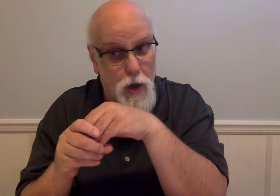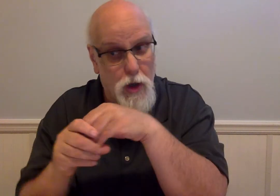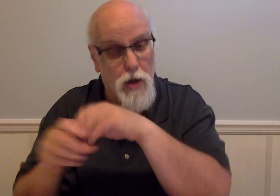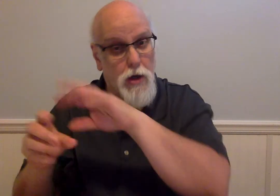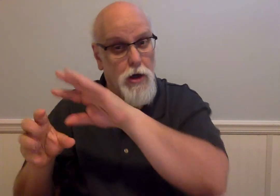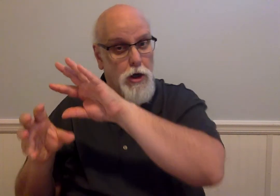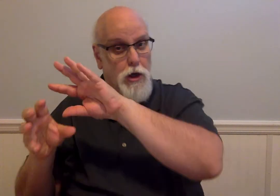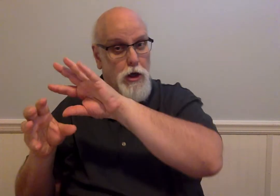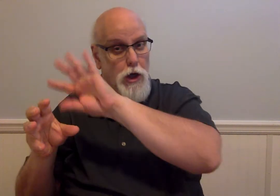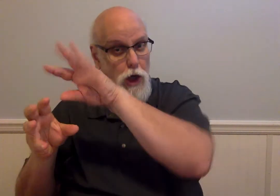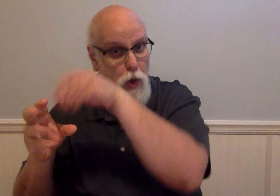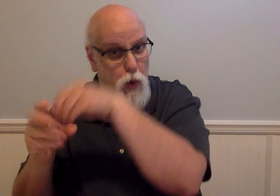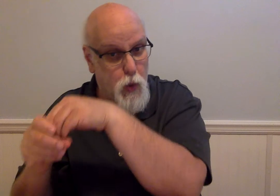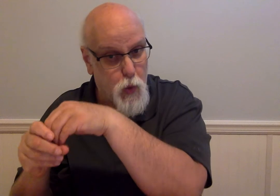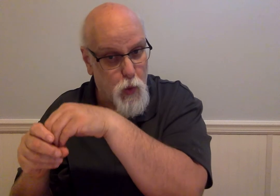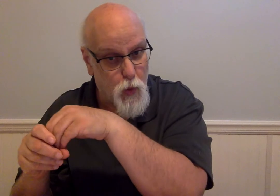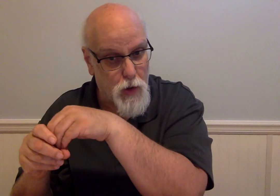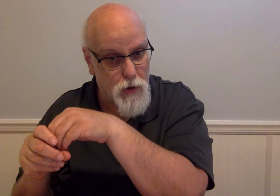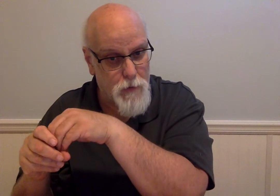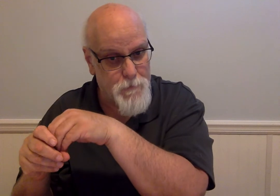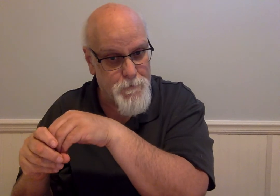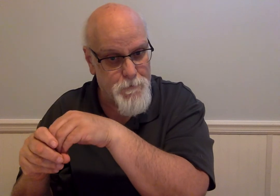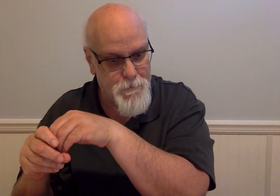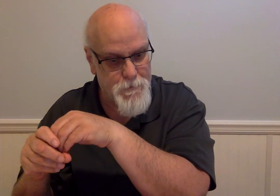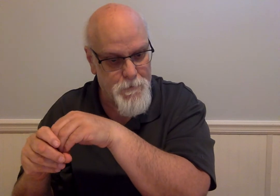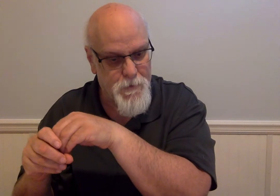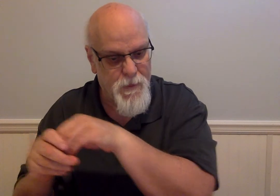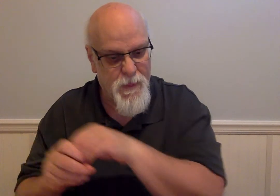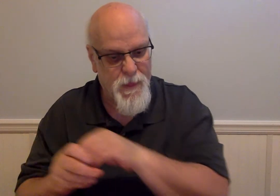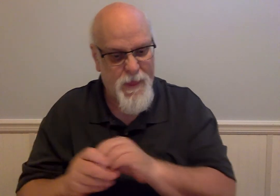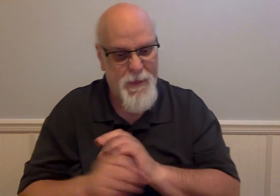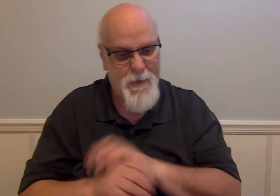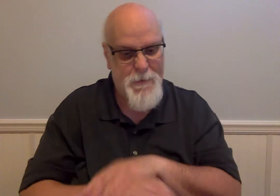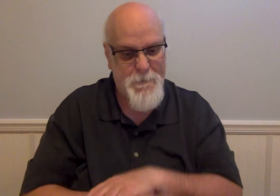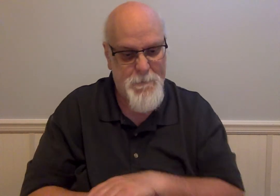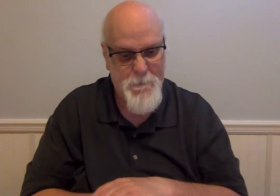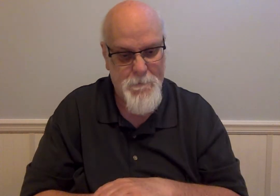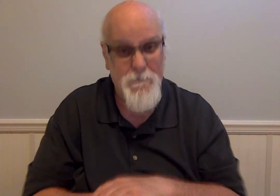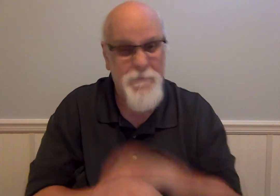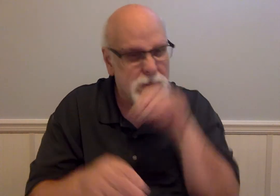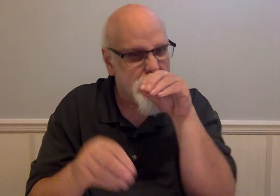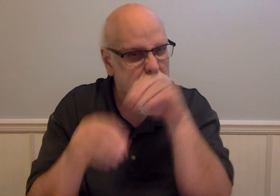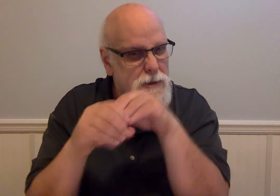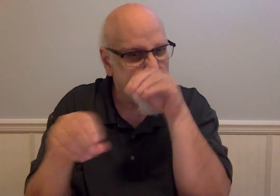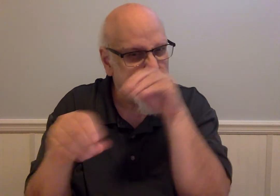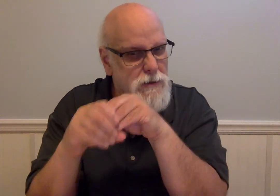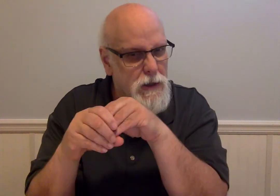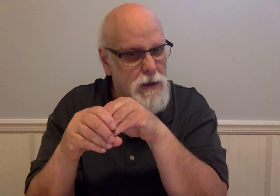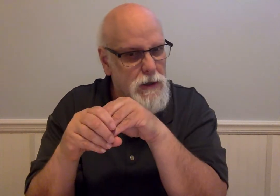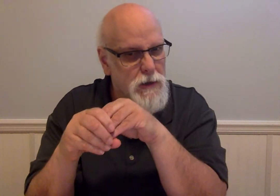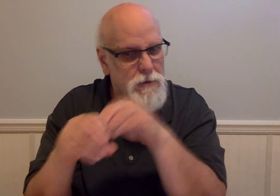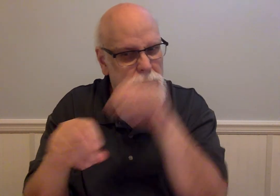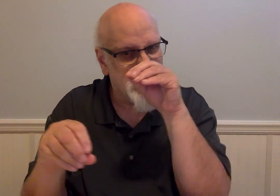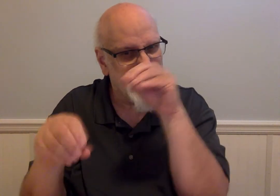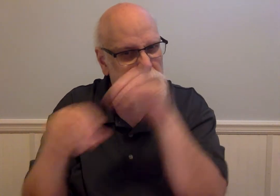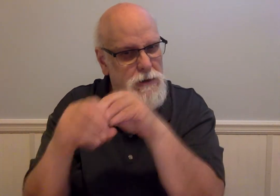to include stuff, you're like scooping it all around and you're putting it in, you're included. So inside, it's sort